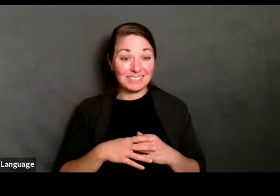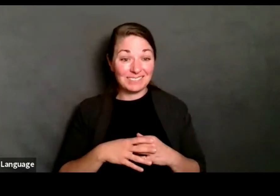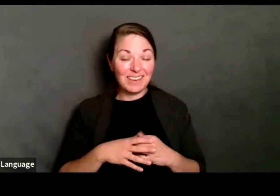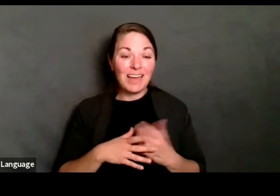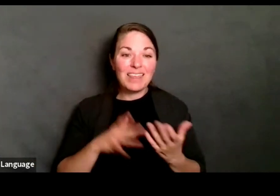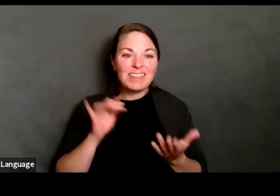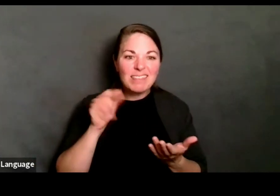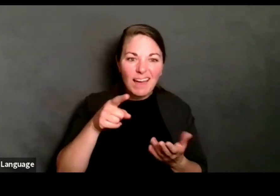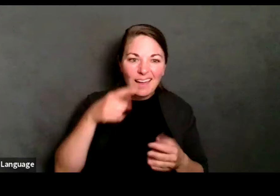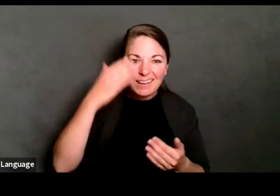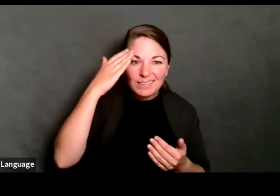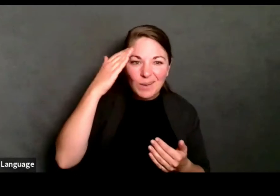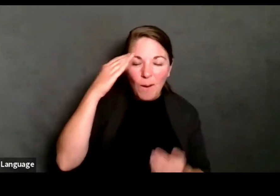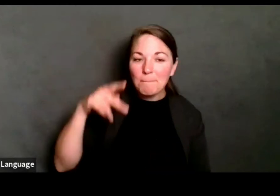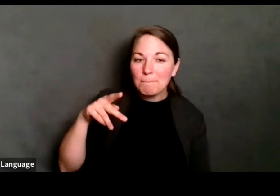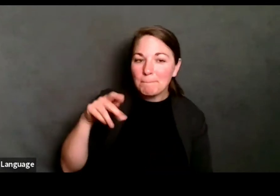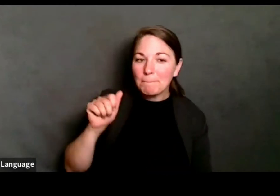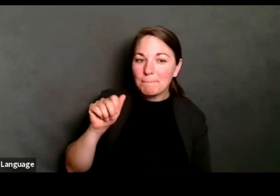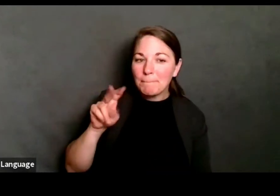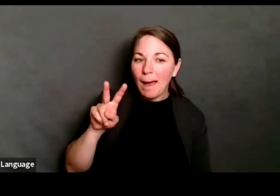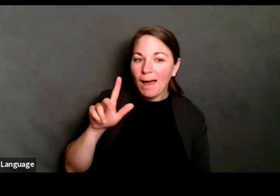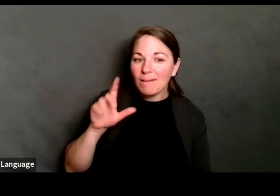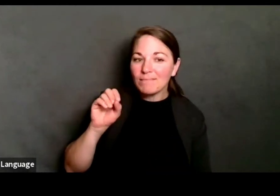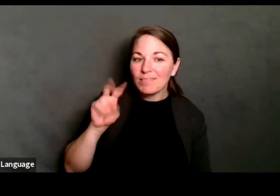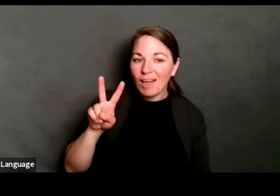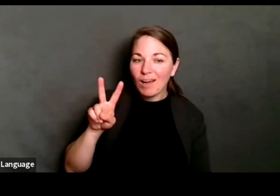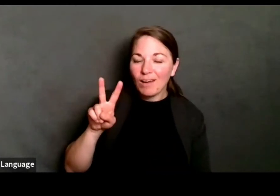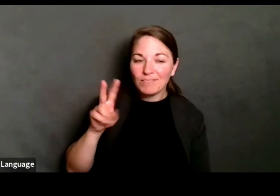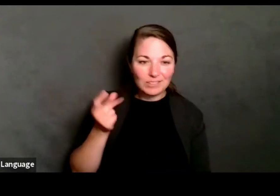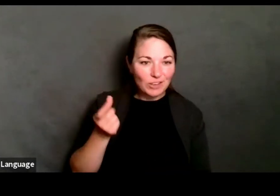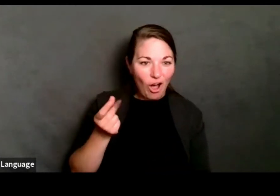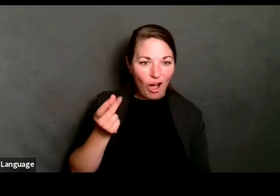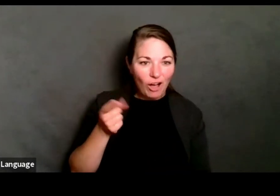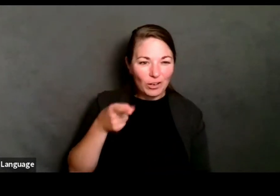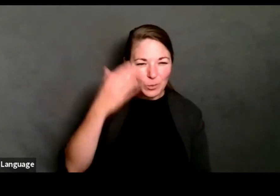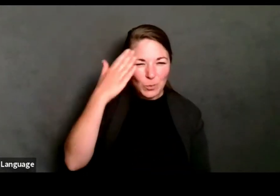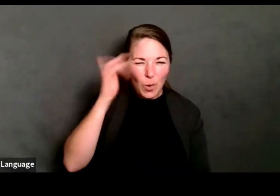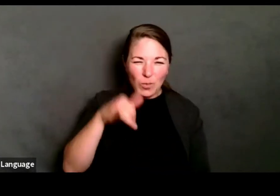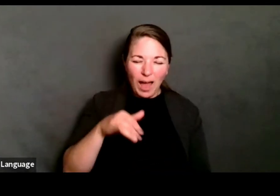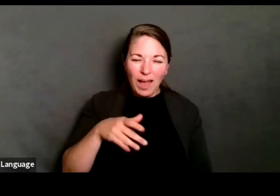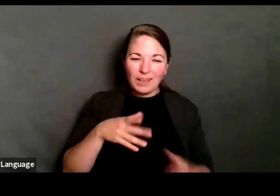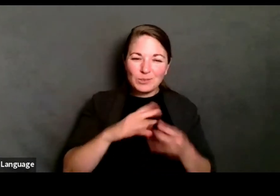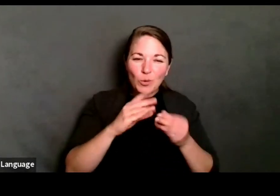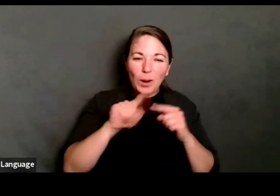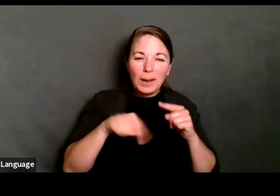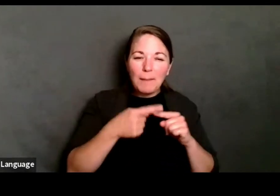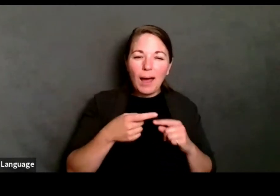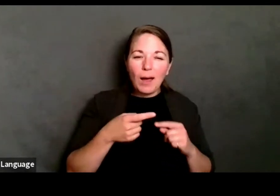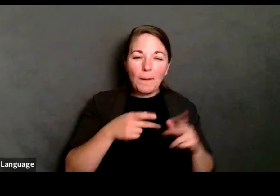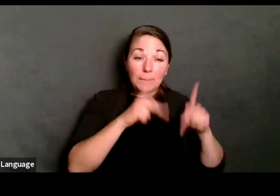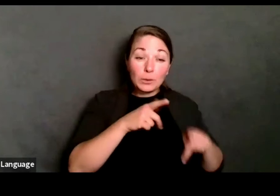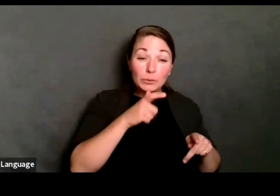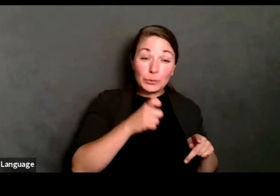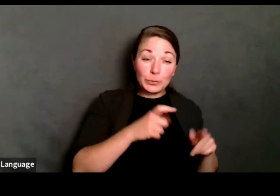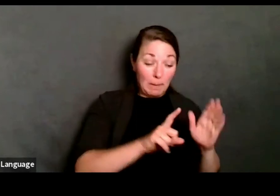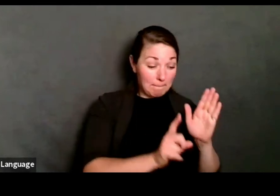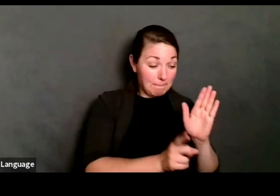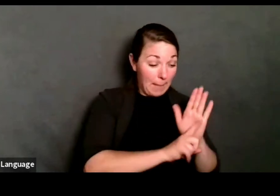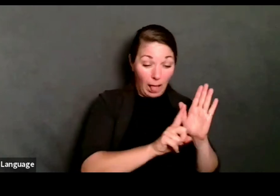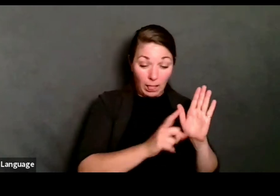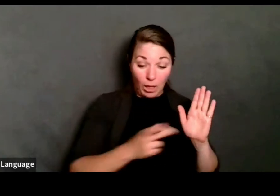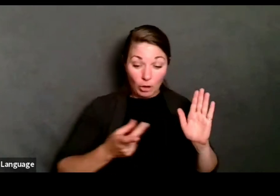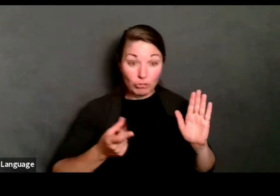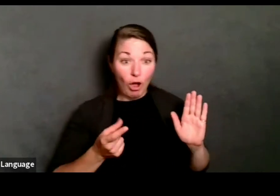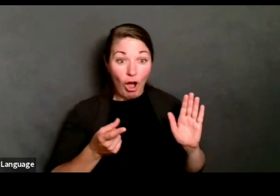basics, right? This is the reason that Pavlov's dogs famously salivate at the sound of the bell. It's not because they want to eat the bell, but